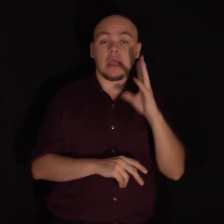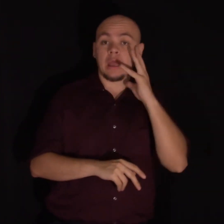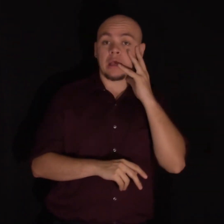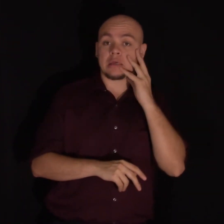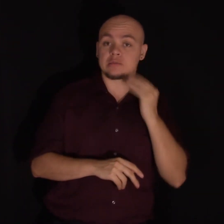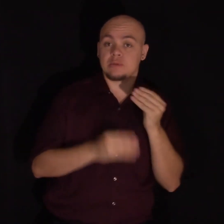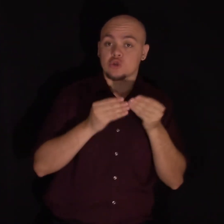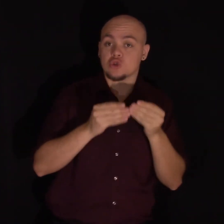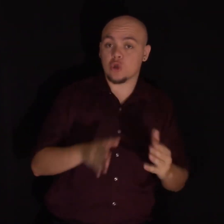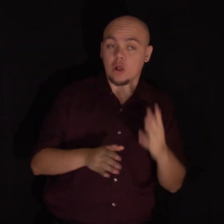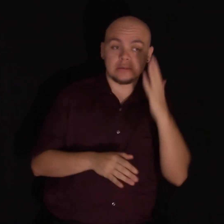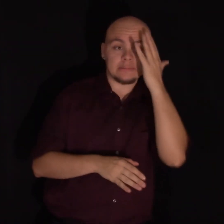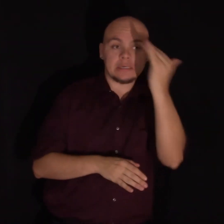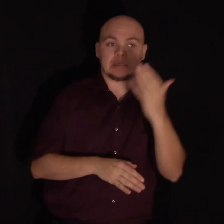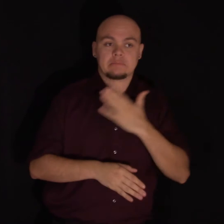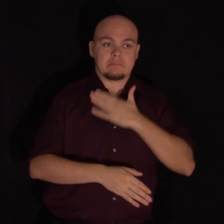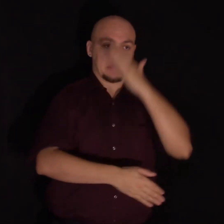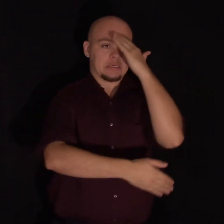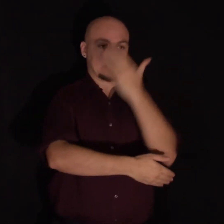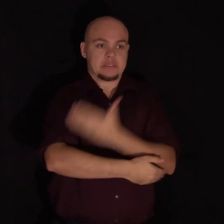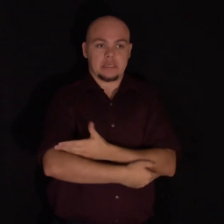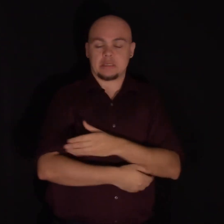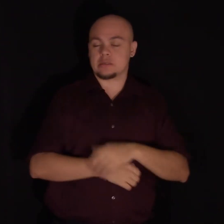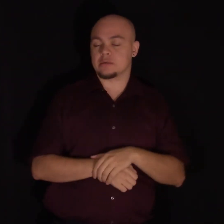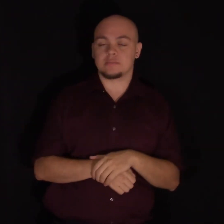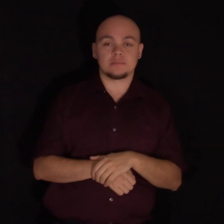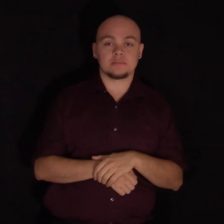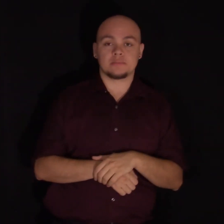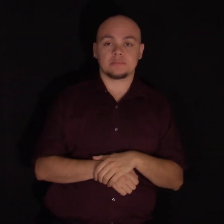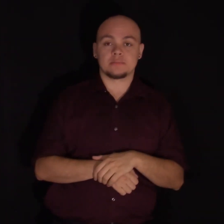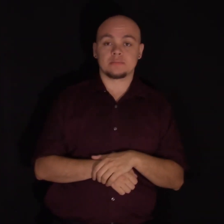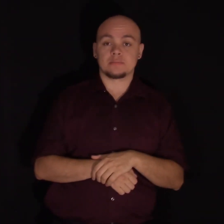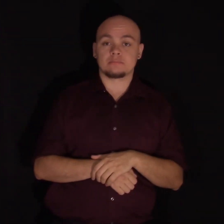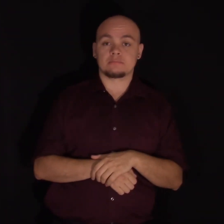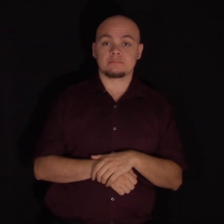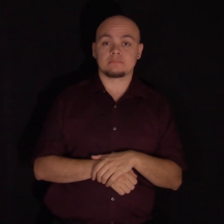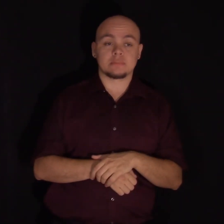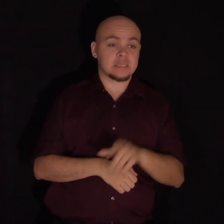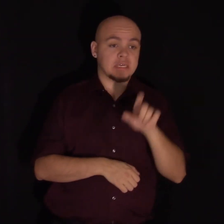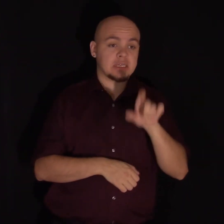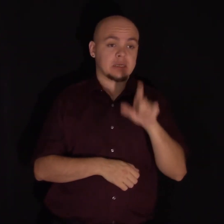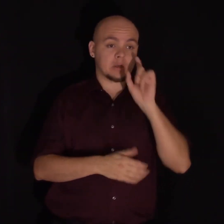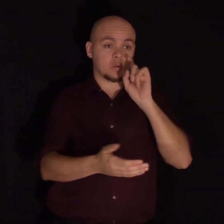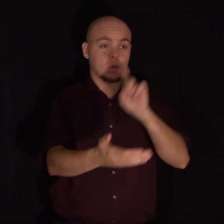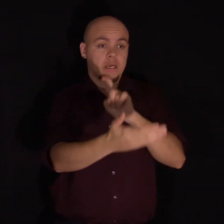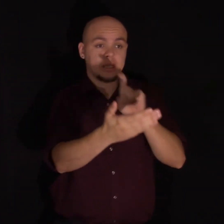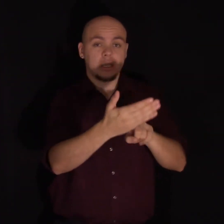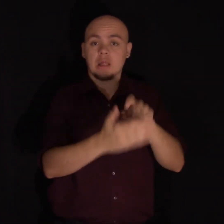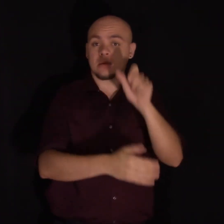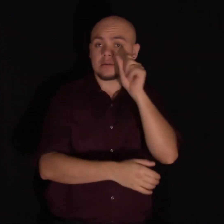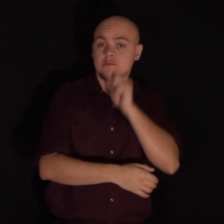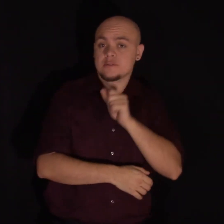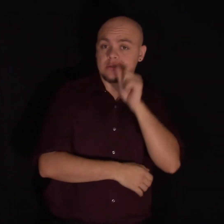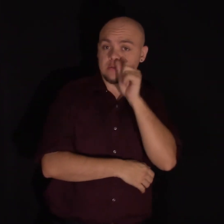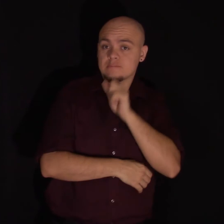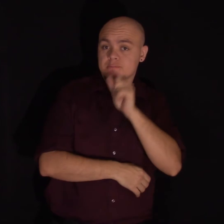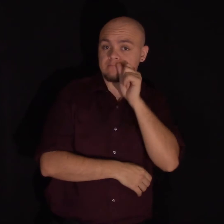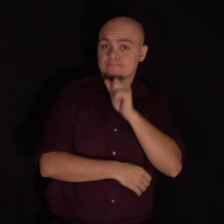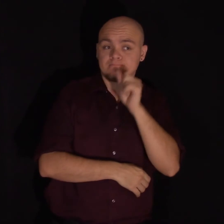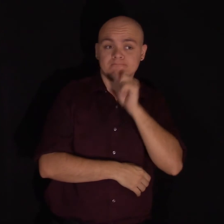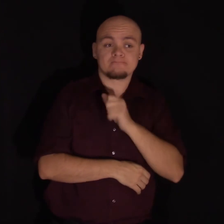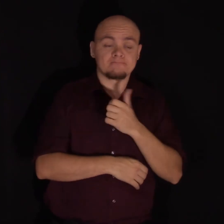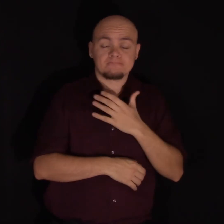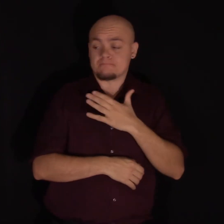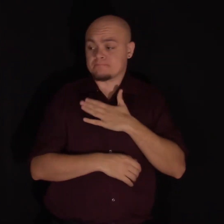loss because of what my son did. I feel a need to acknowledge the suffering caused by a member of my family